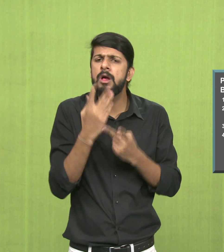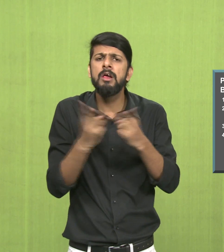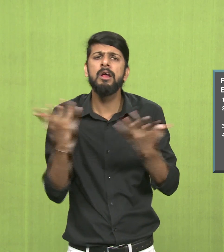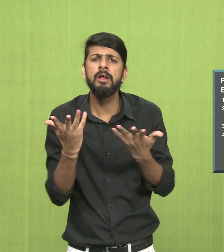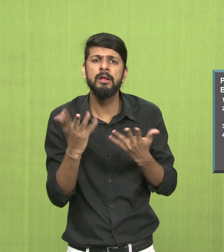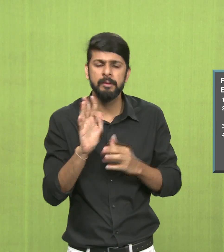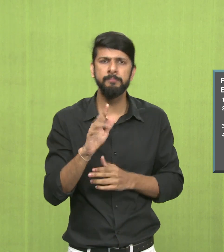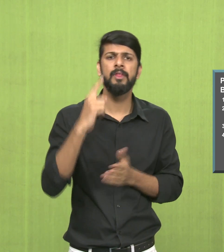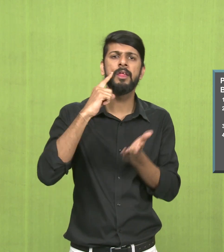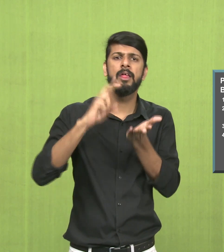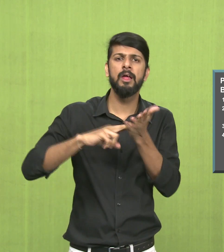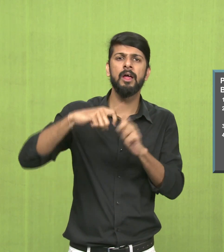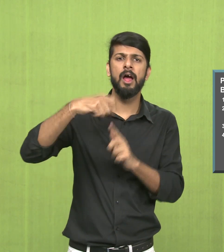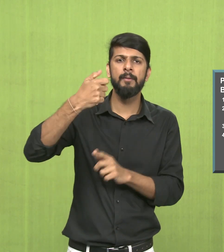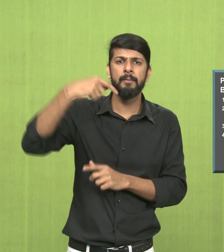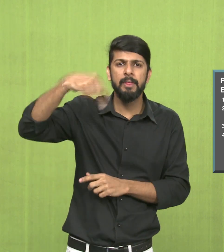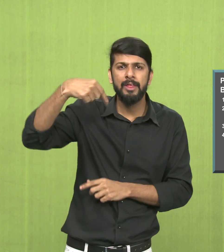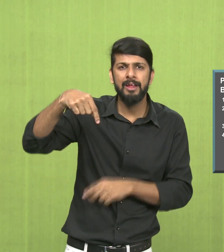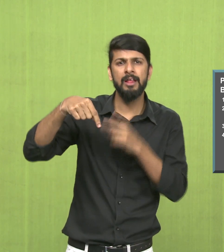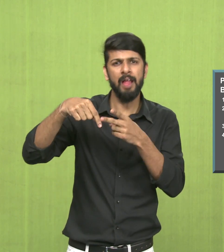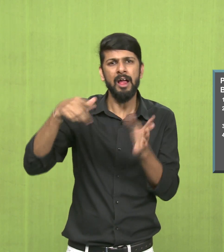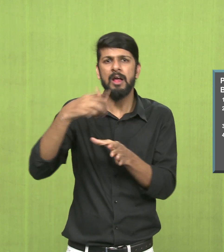The colors, you can use ink